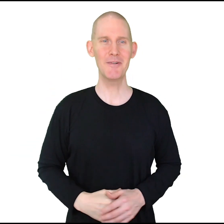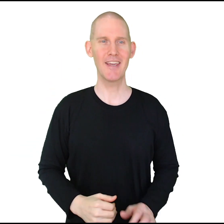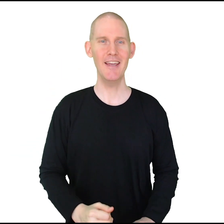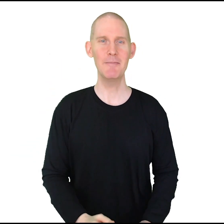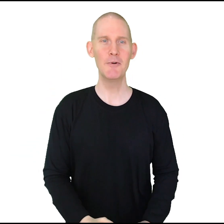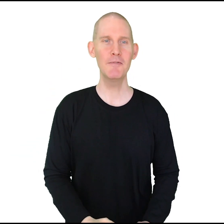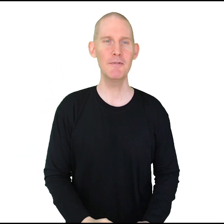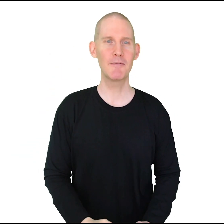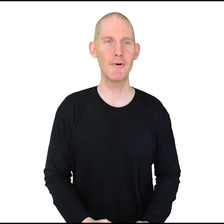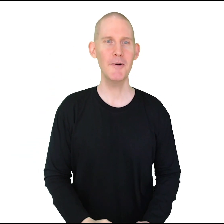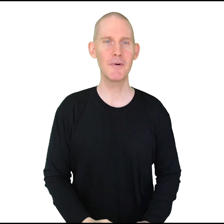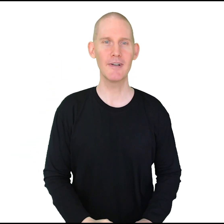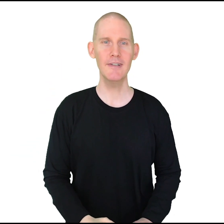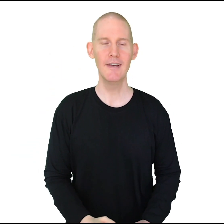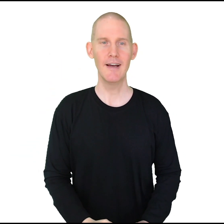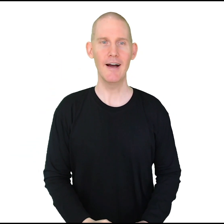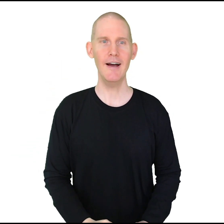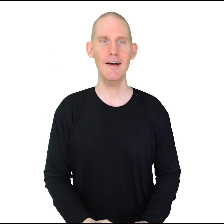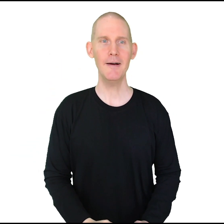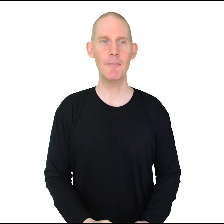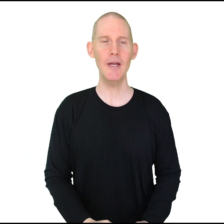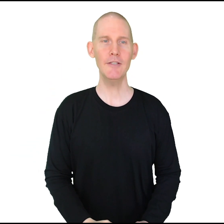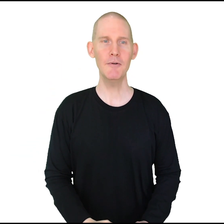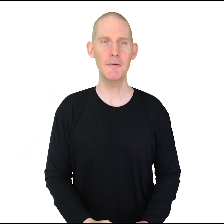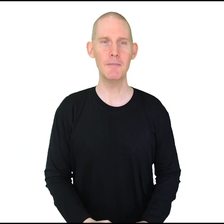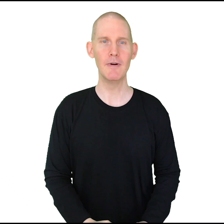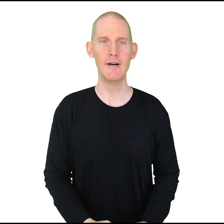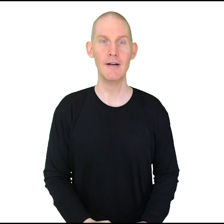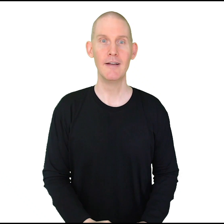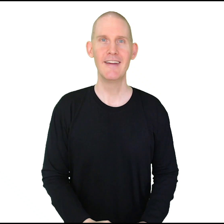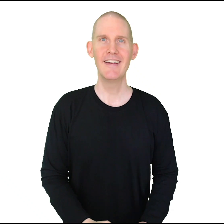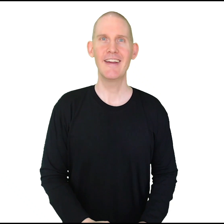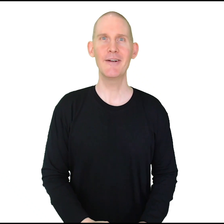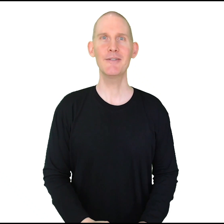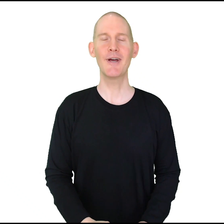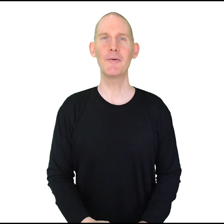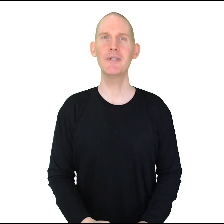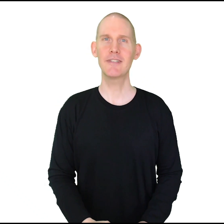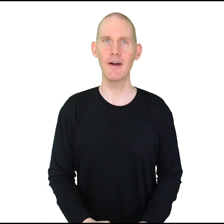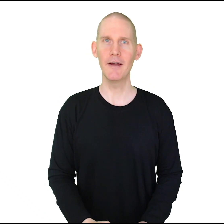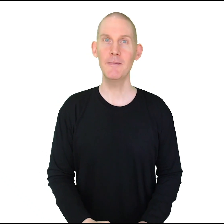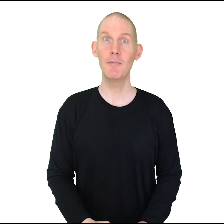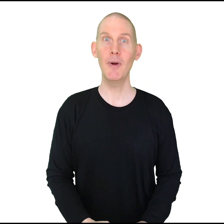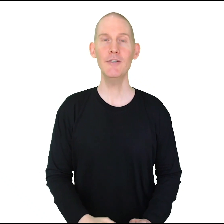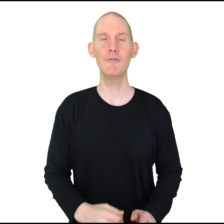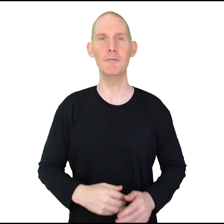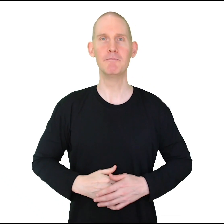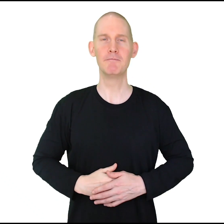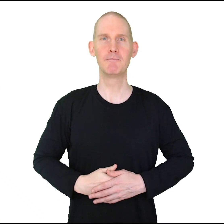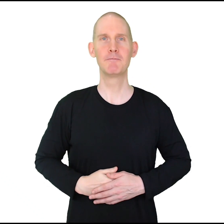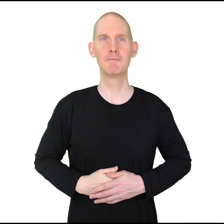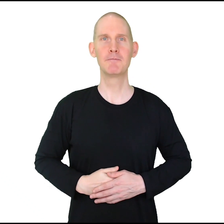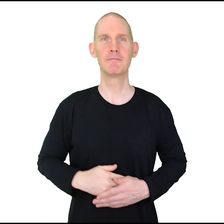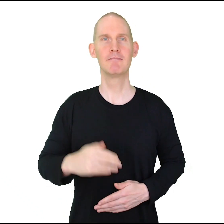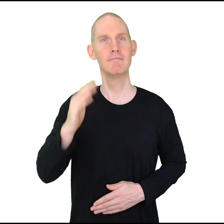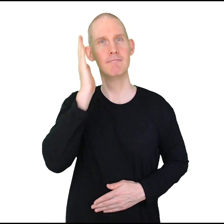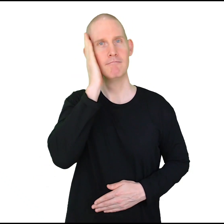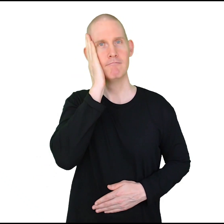Okay, moving forward. Aha, bedroom. Here's how we sign bedroom.